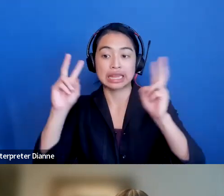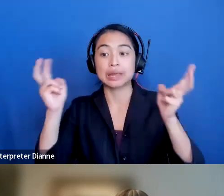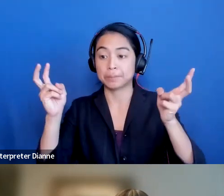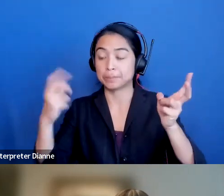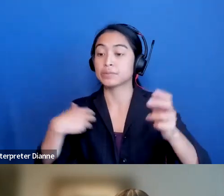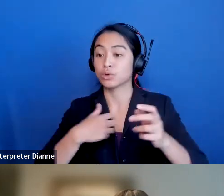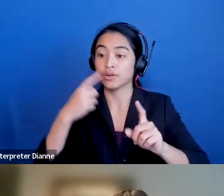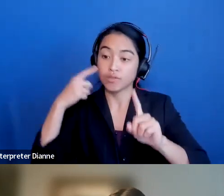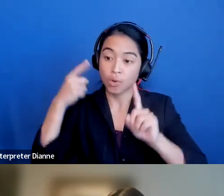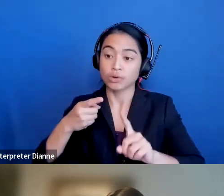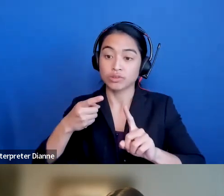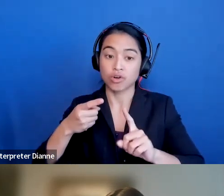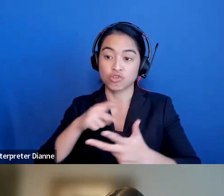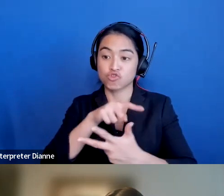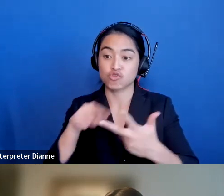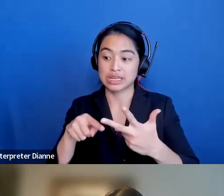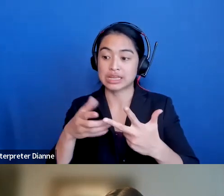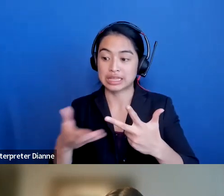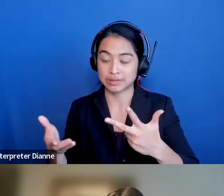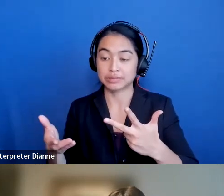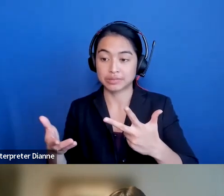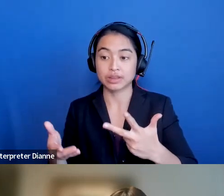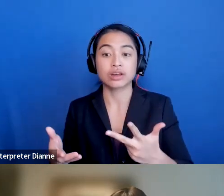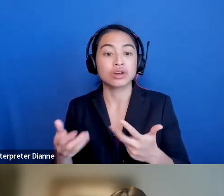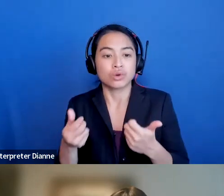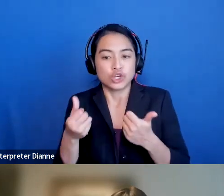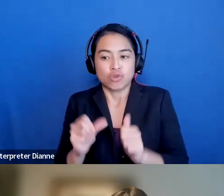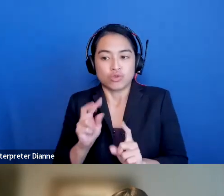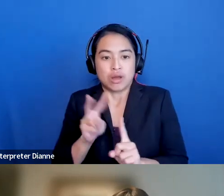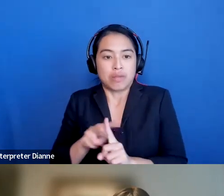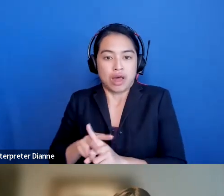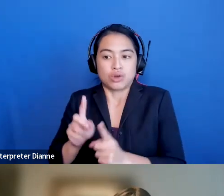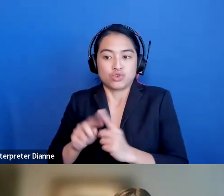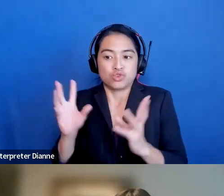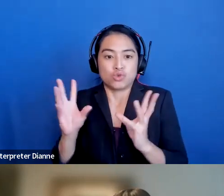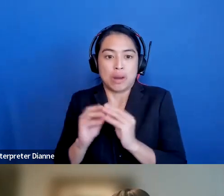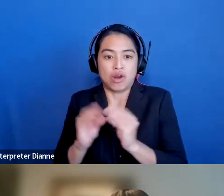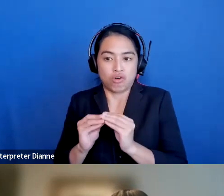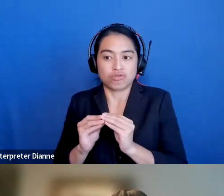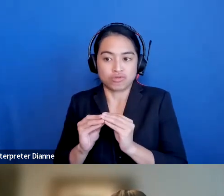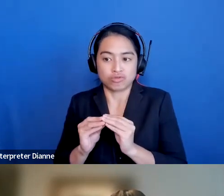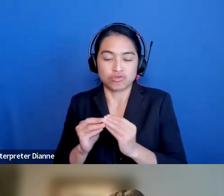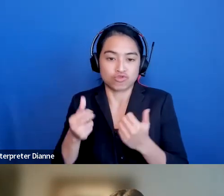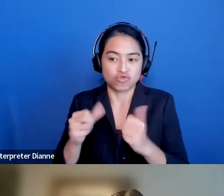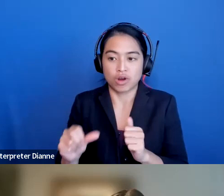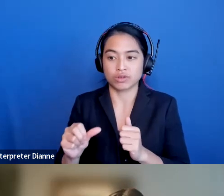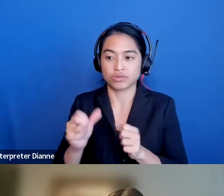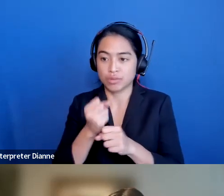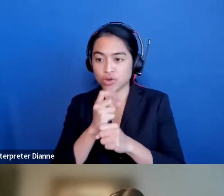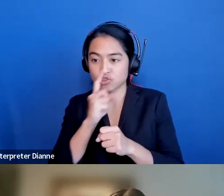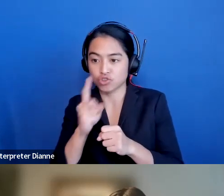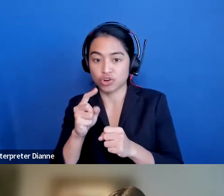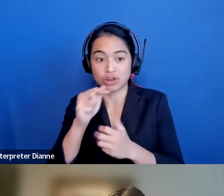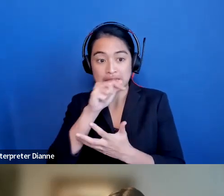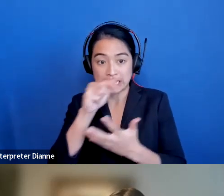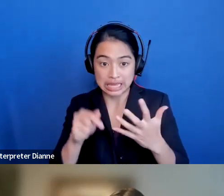we focus on 3 themes. These themes we try to apply to the webinars that we facilitate. We try to focus on ensuring that these